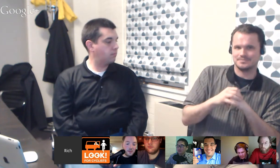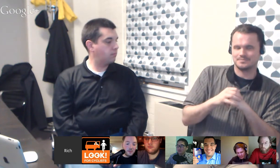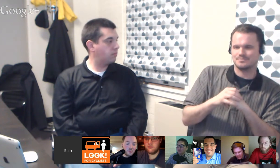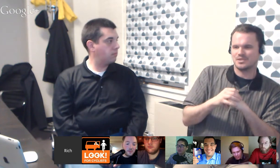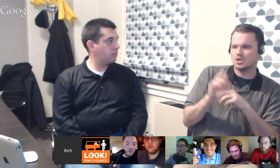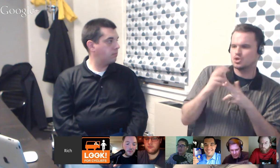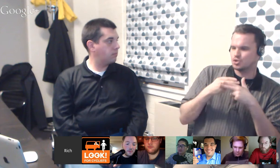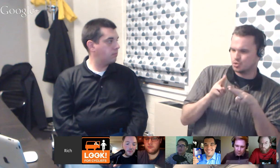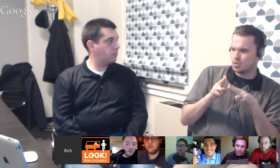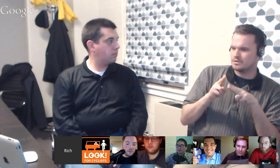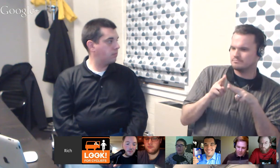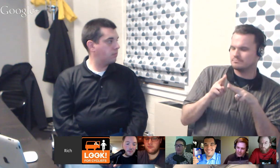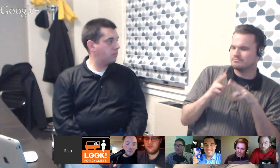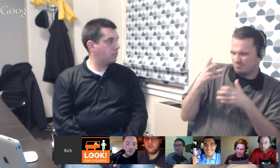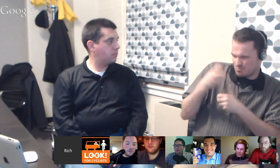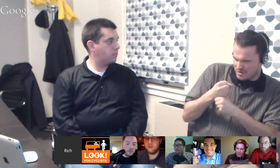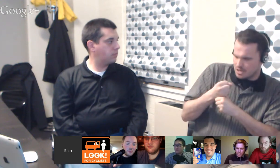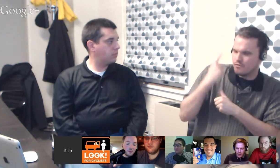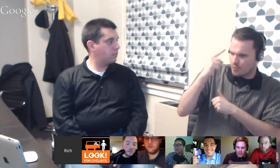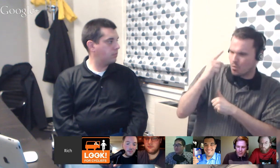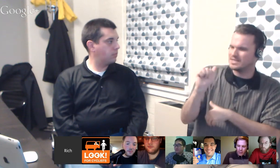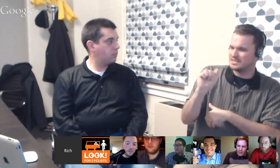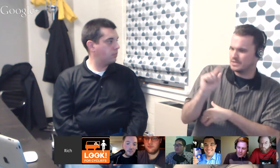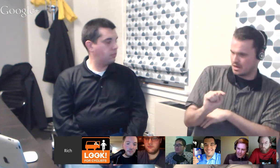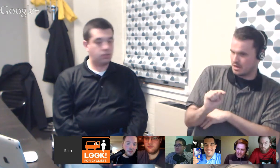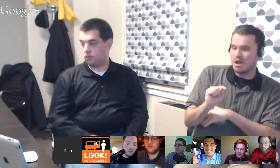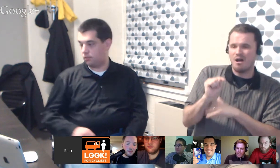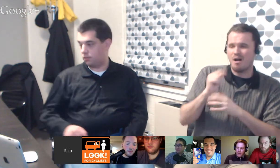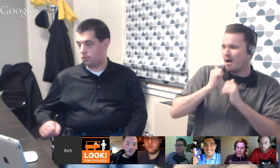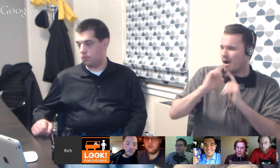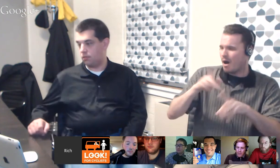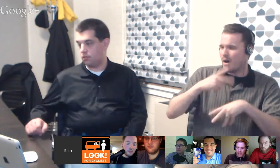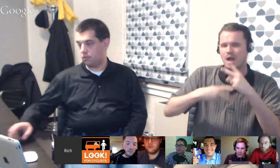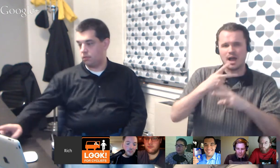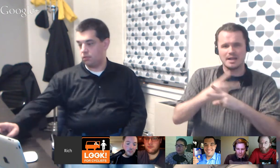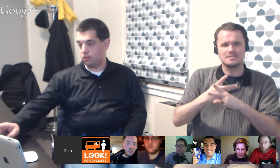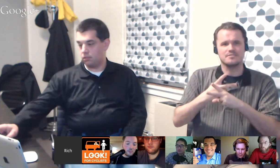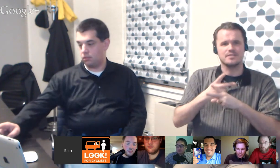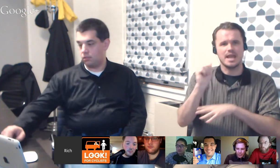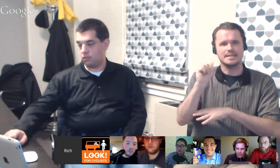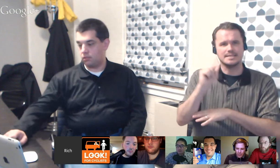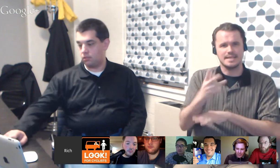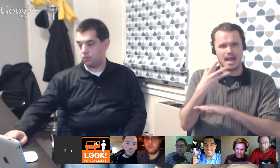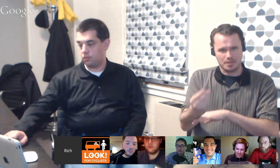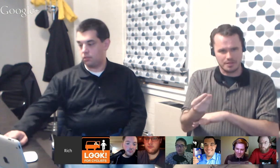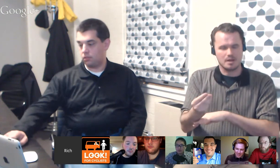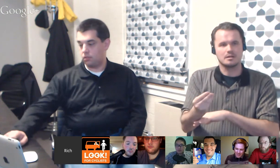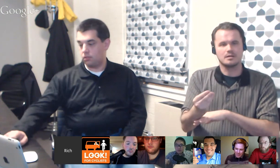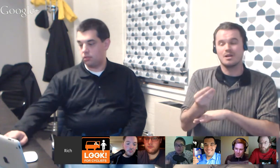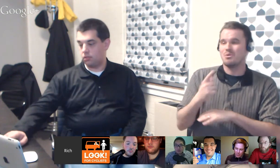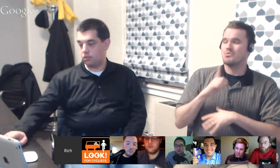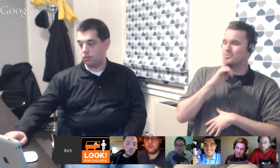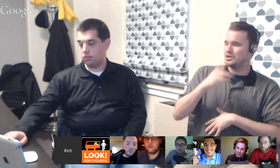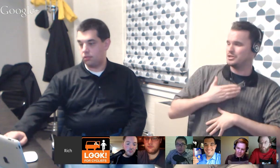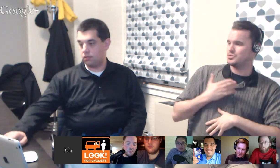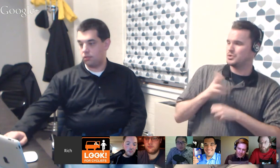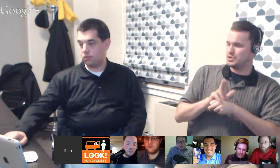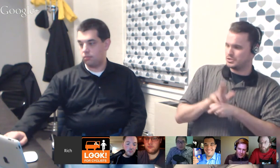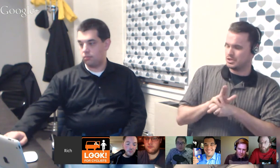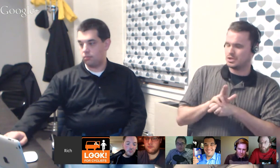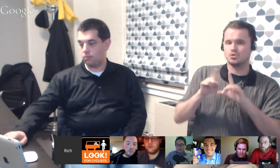shortened abbreviation for assistive technology. So there's all kinds of AT out there, but the one I really enjoy using is a screen